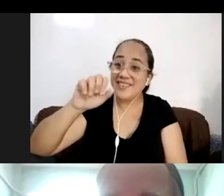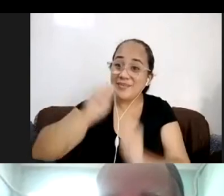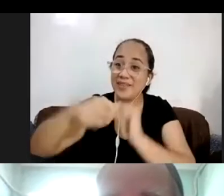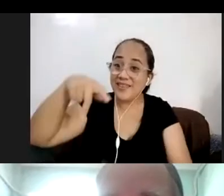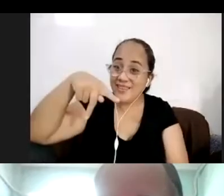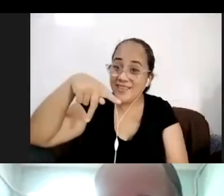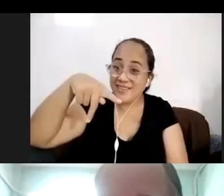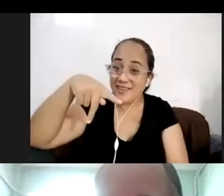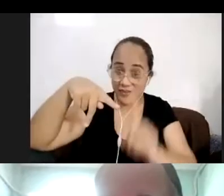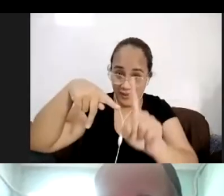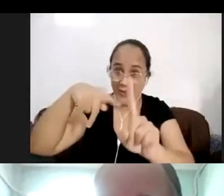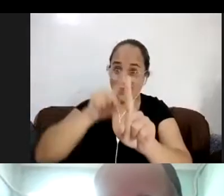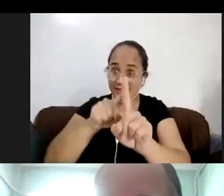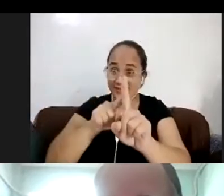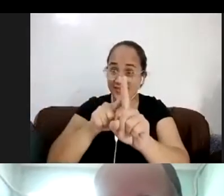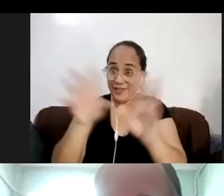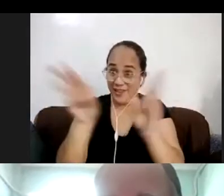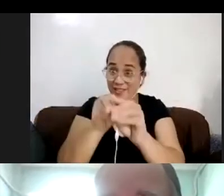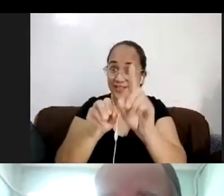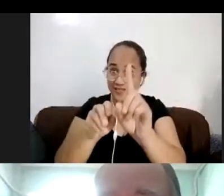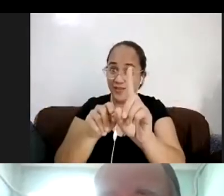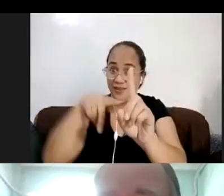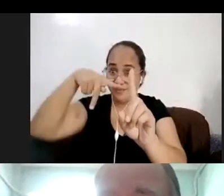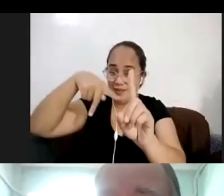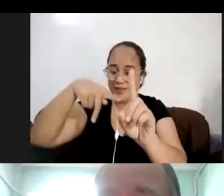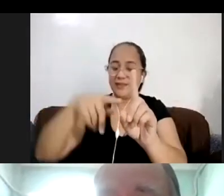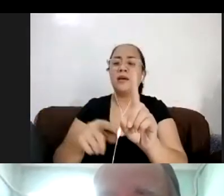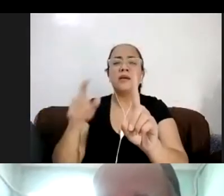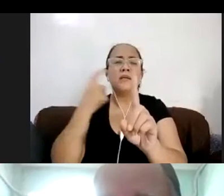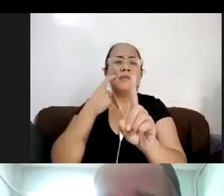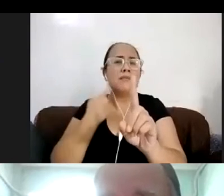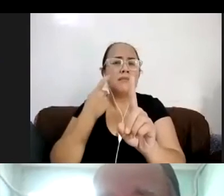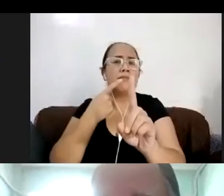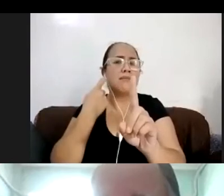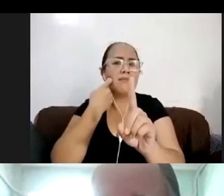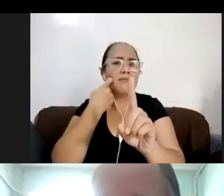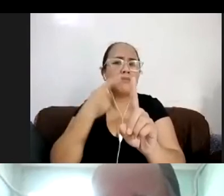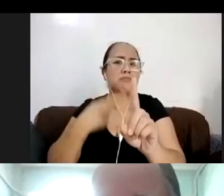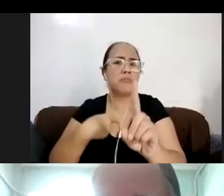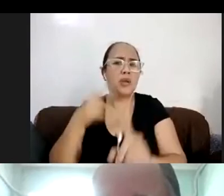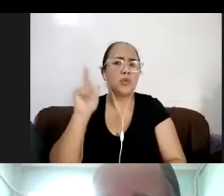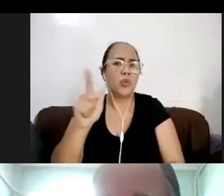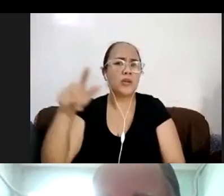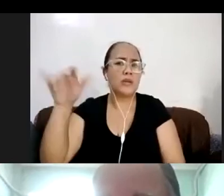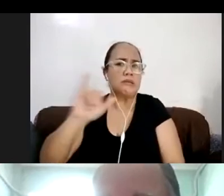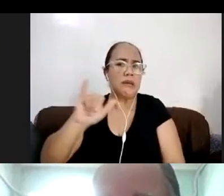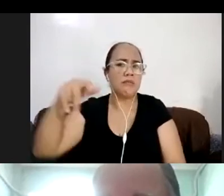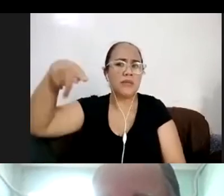That's one predicate. You also told me that 20 is a predicate.